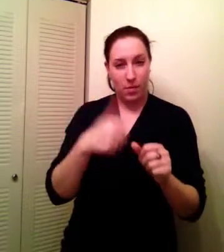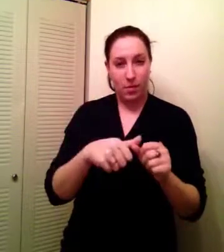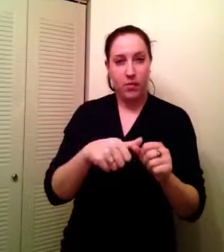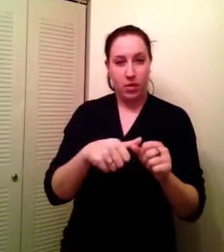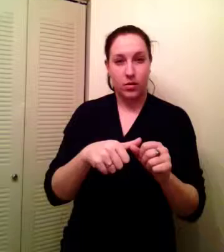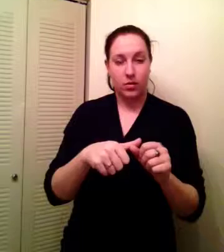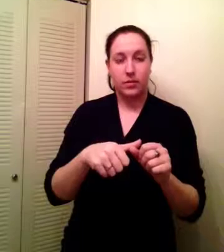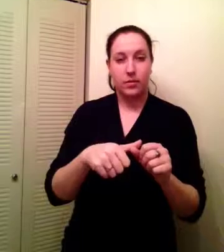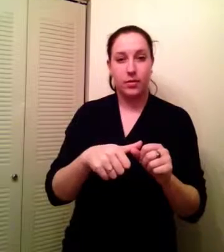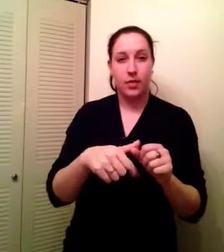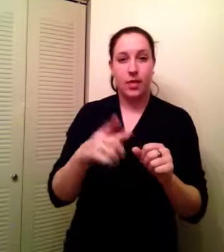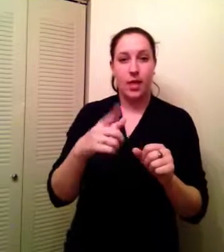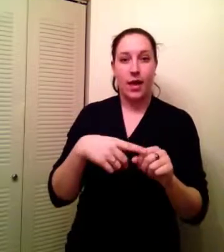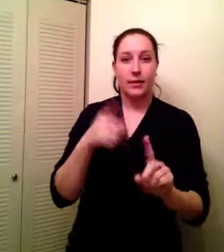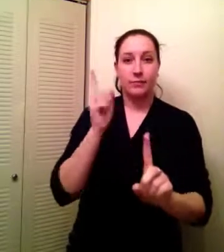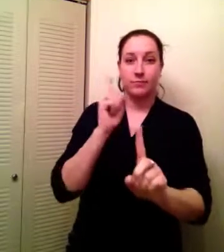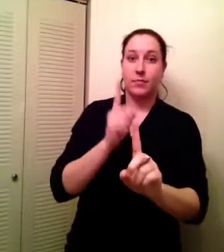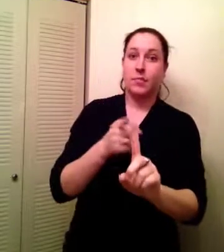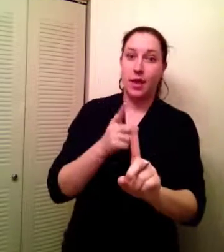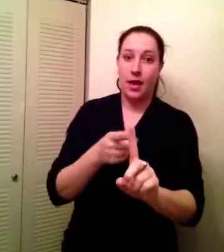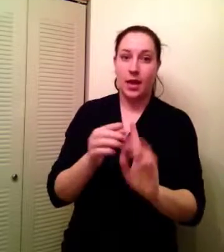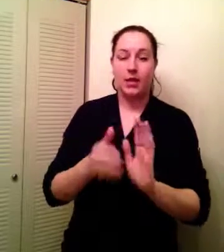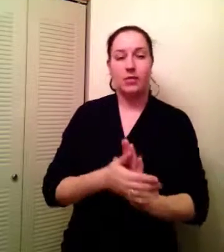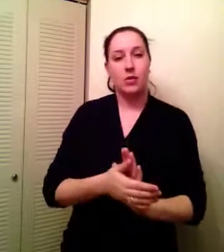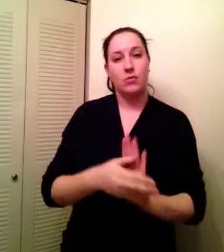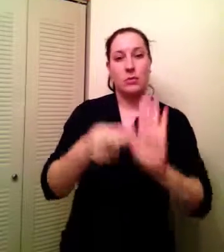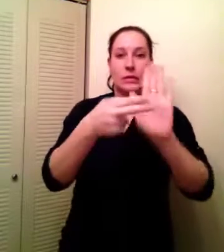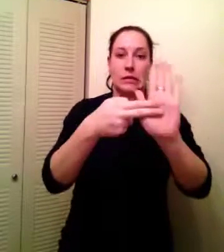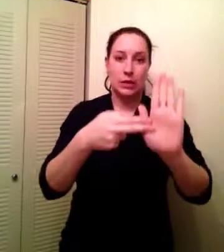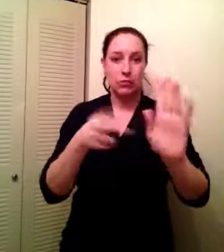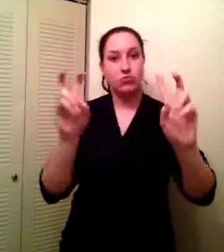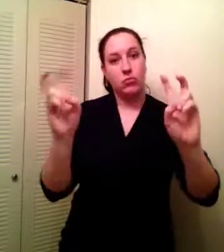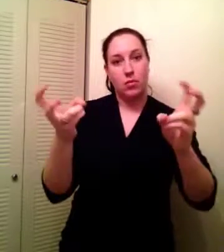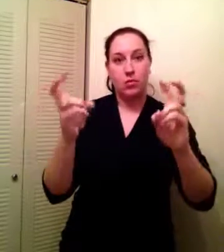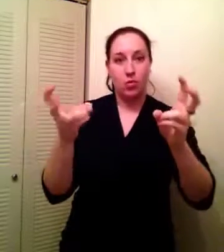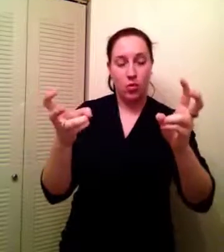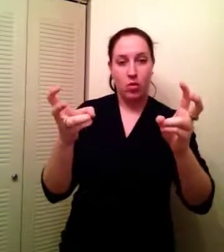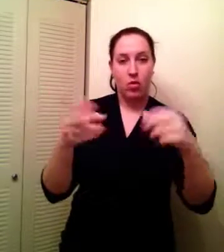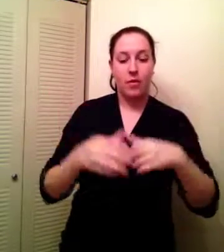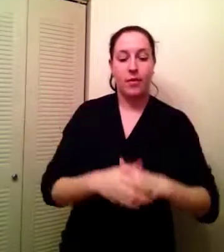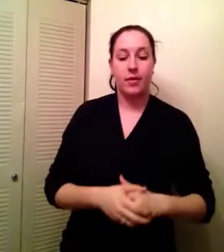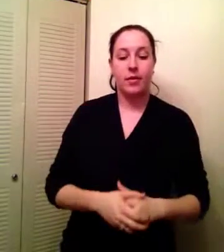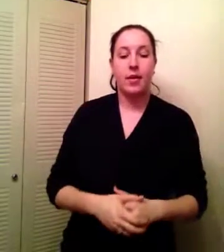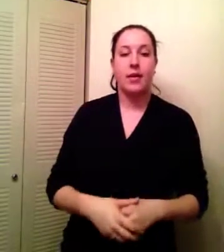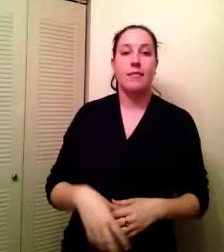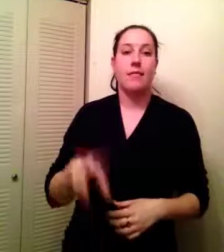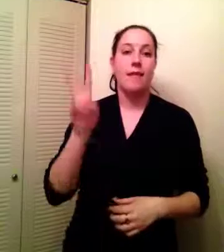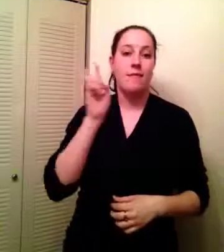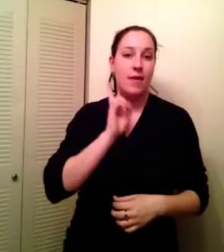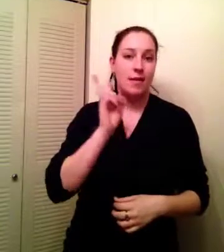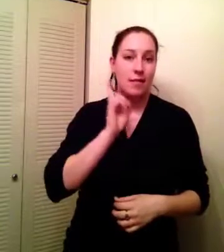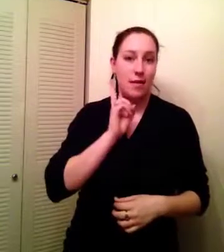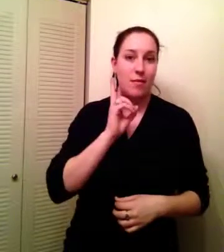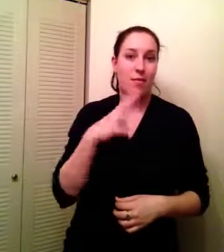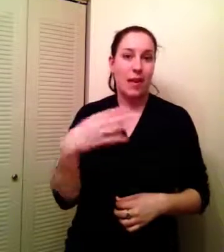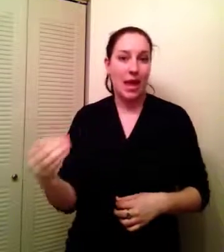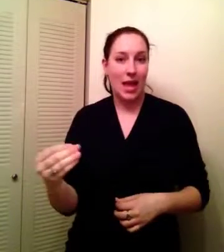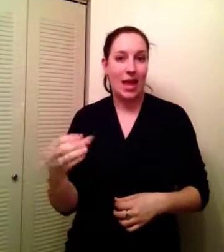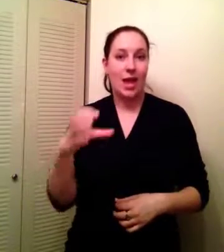the most stereotypical restorative justice approach is a victim-offender conference, where the victims and offenders get